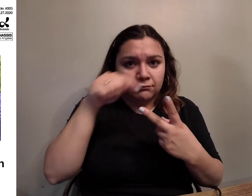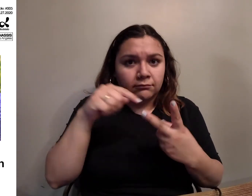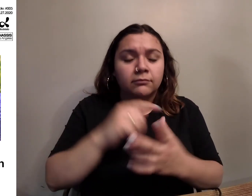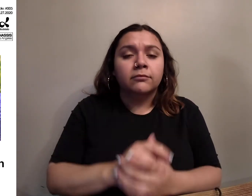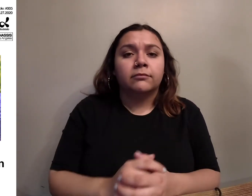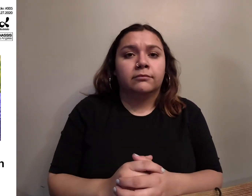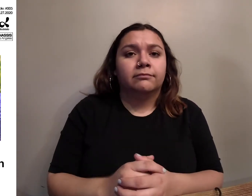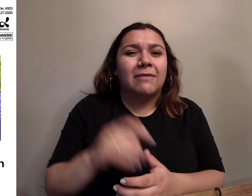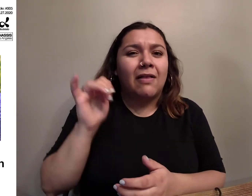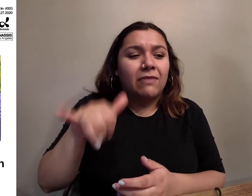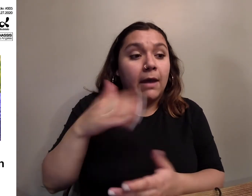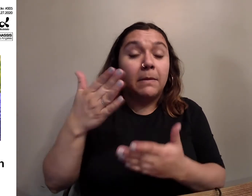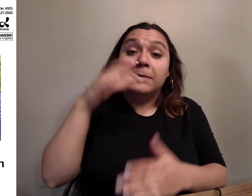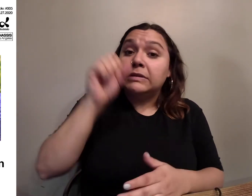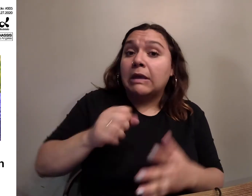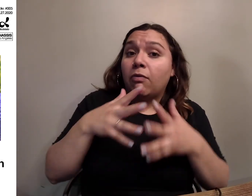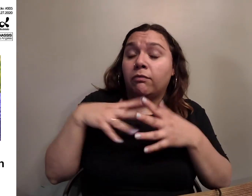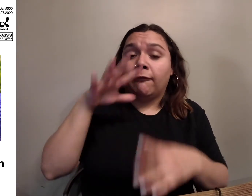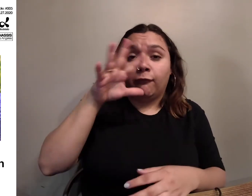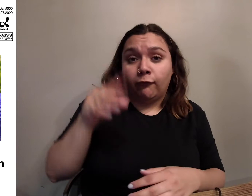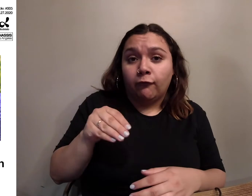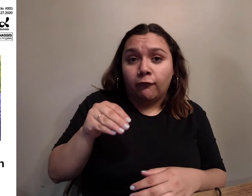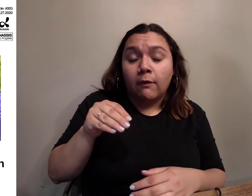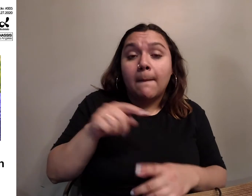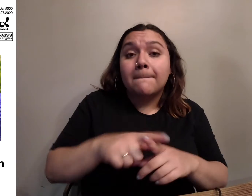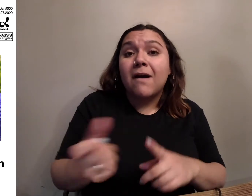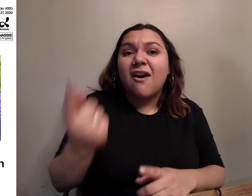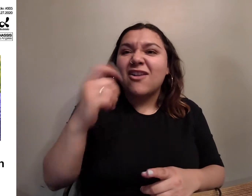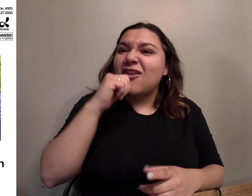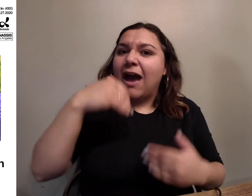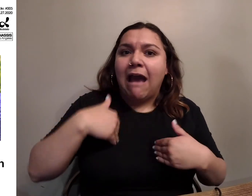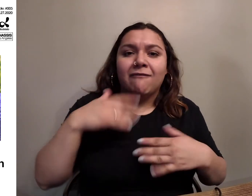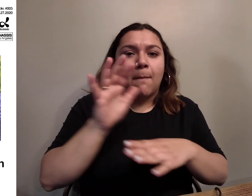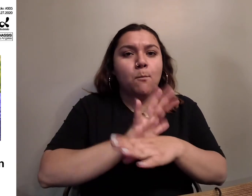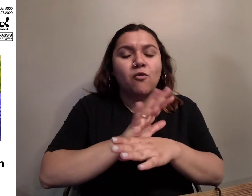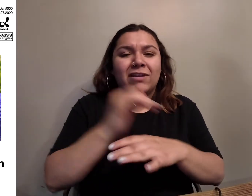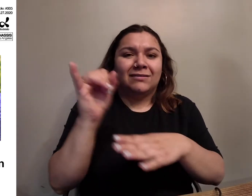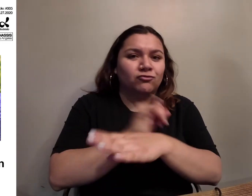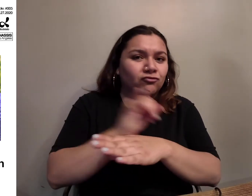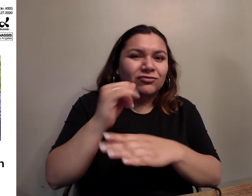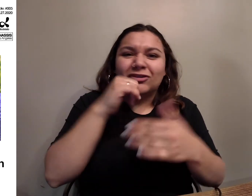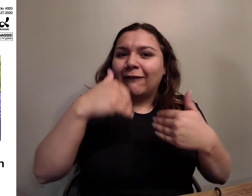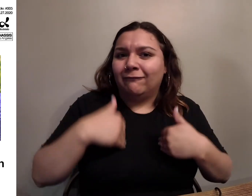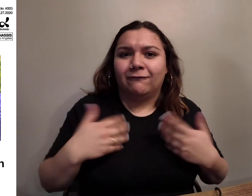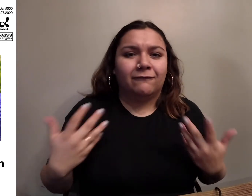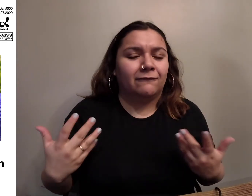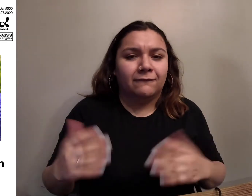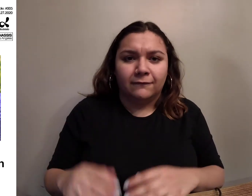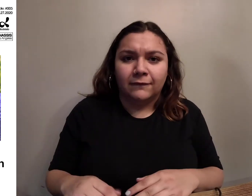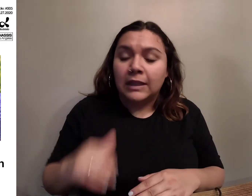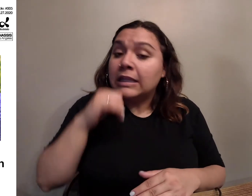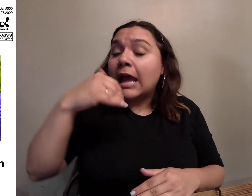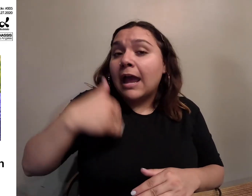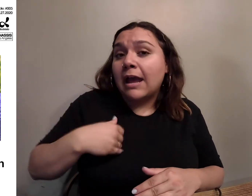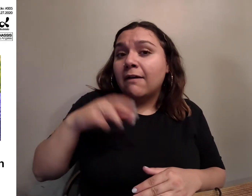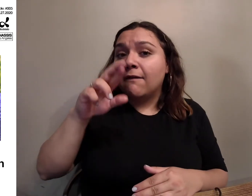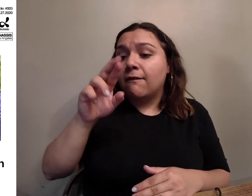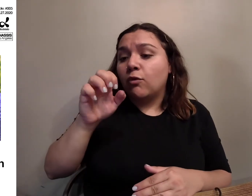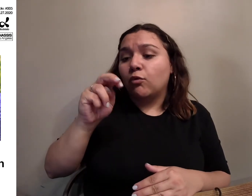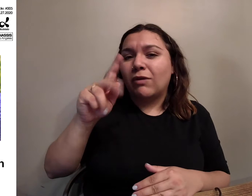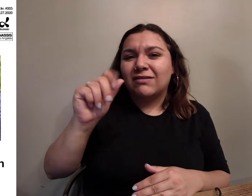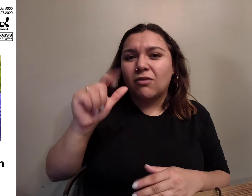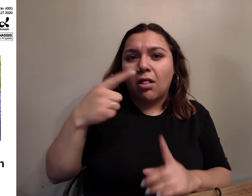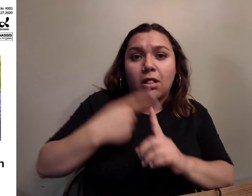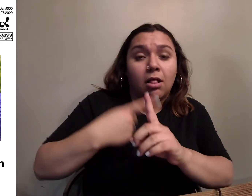or something like that, or South Africa. But there's no cinema industry there. There's no cinema rental industry there, which is what we operate with, in